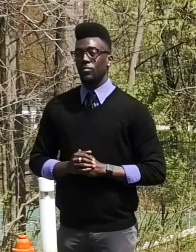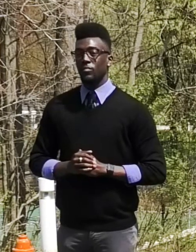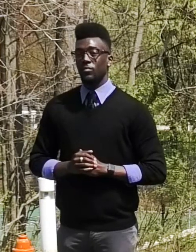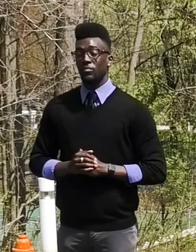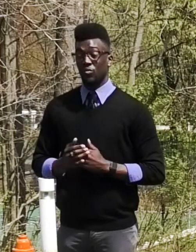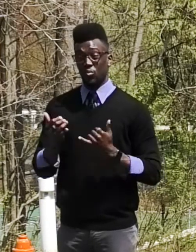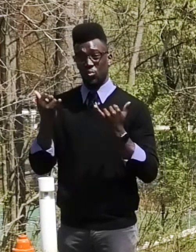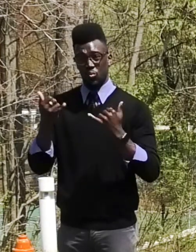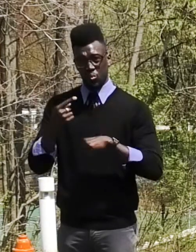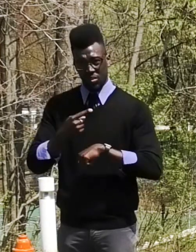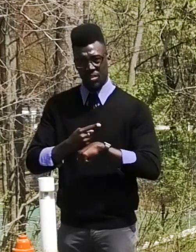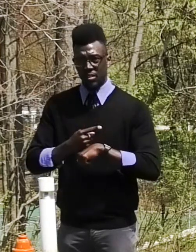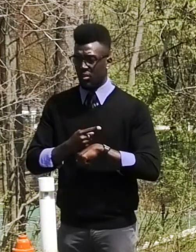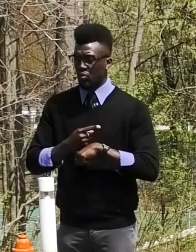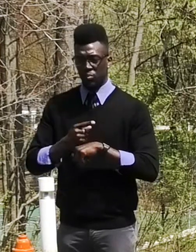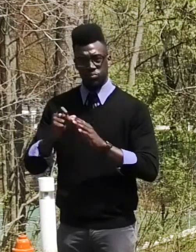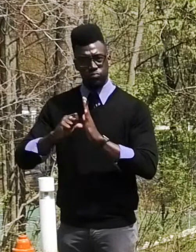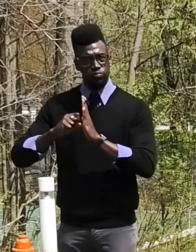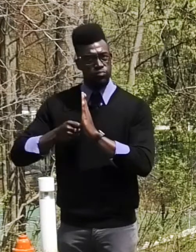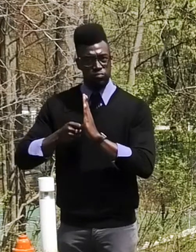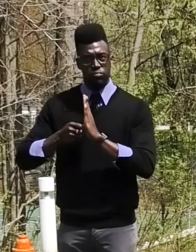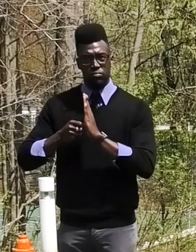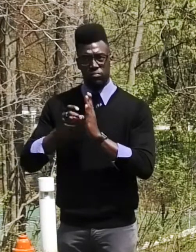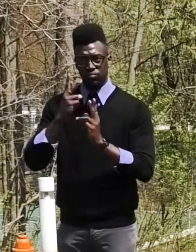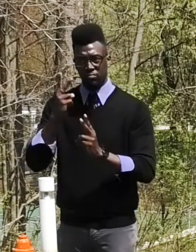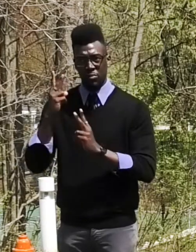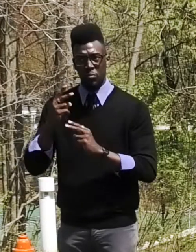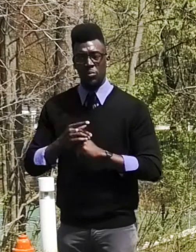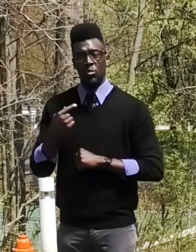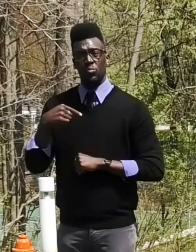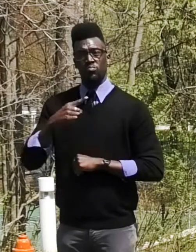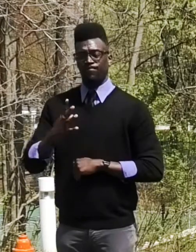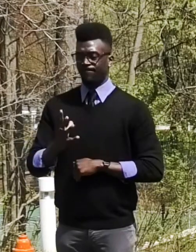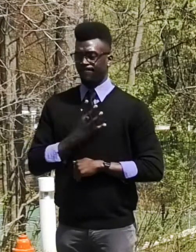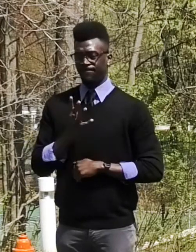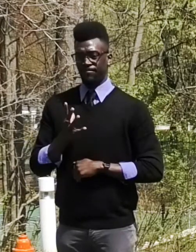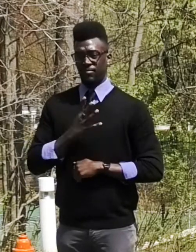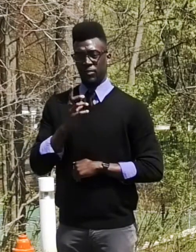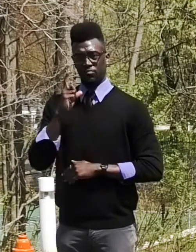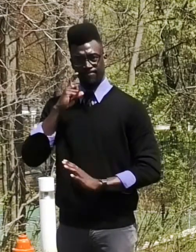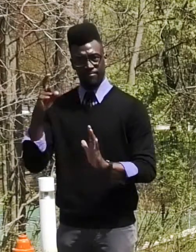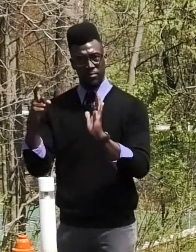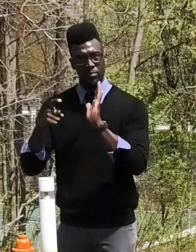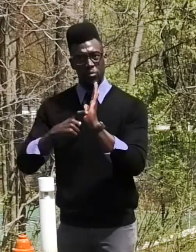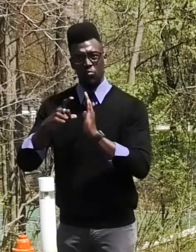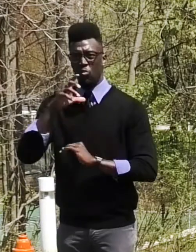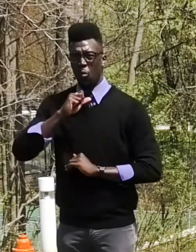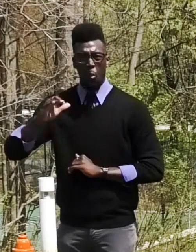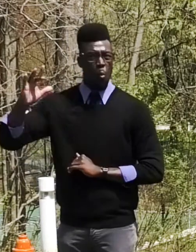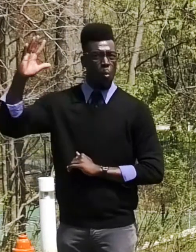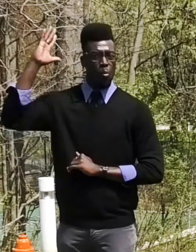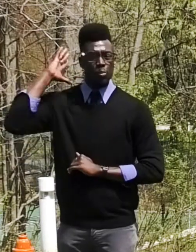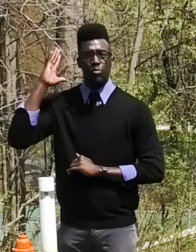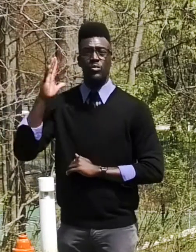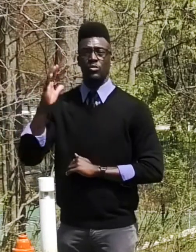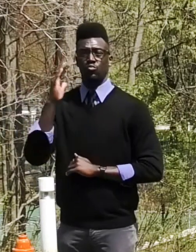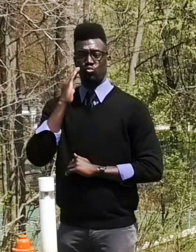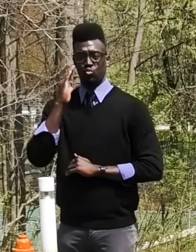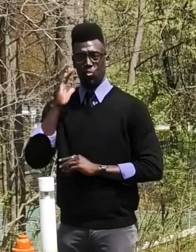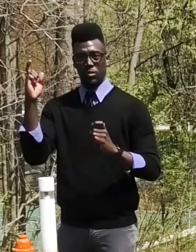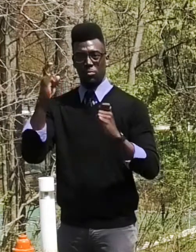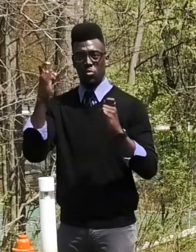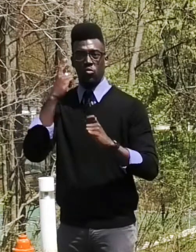memorable day, an occasion to officially observe the oldest known celebration of the end of